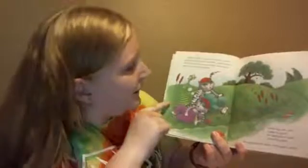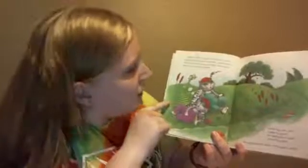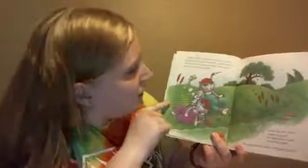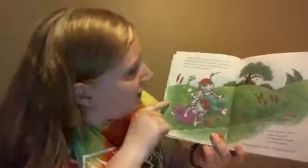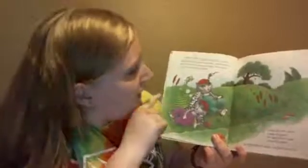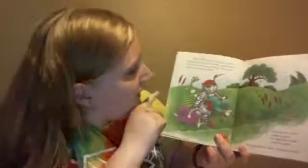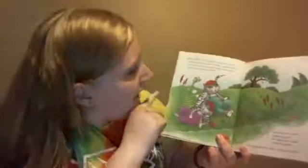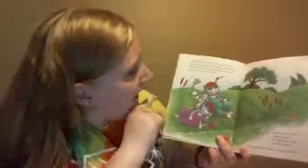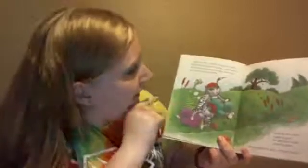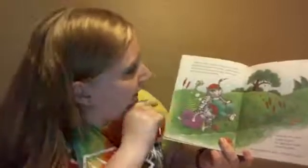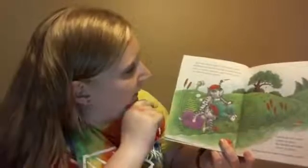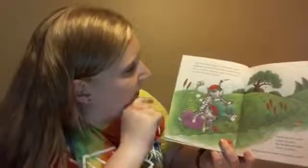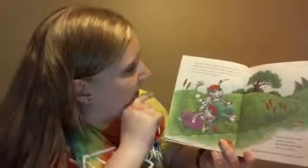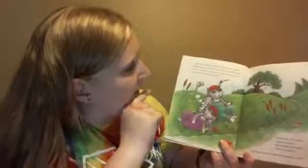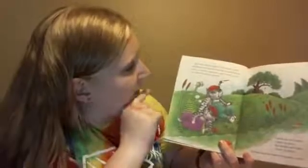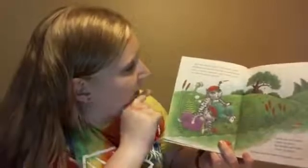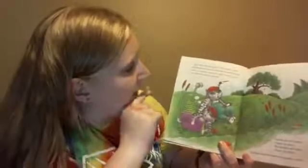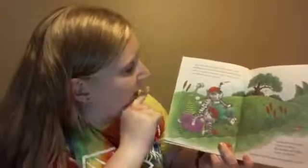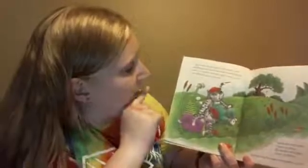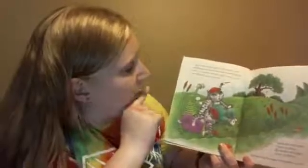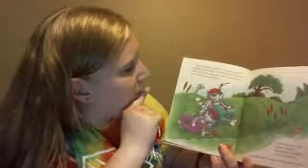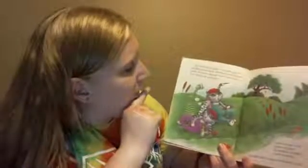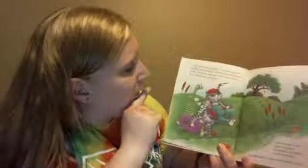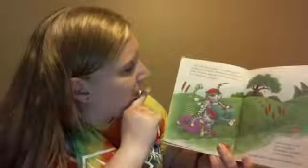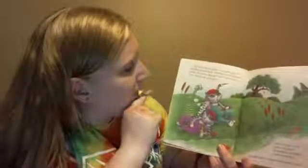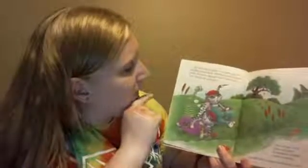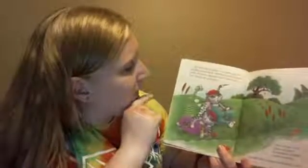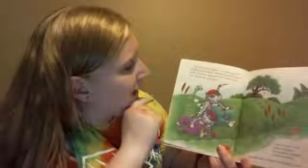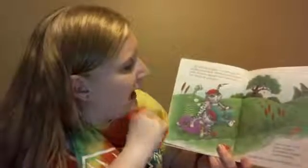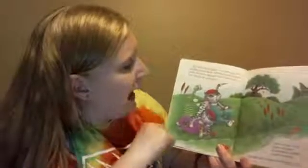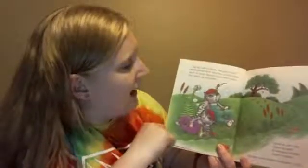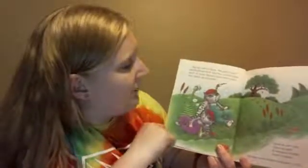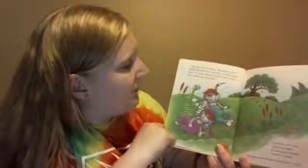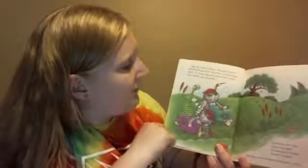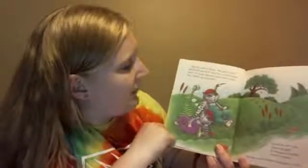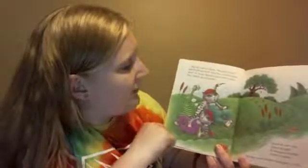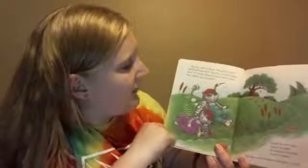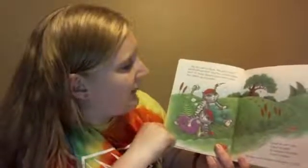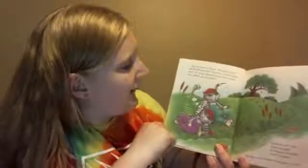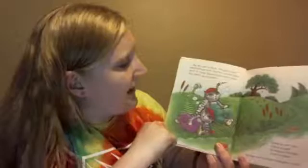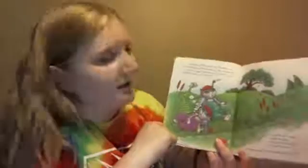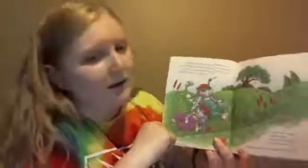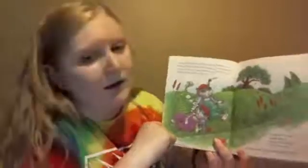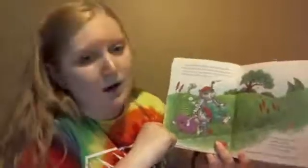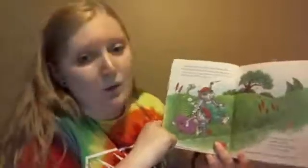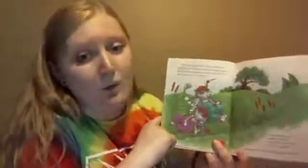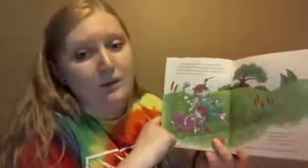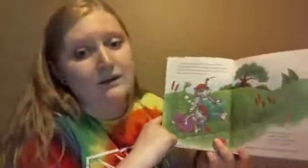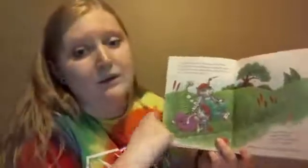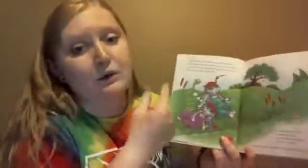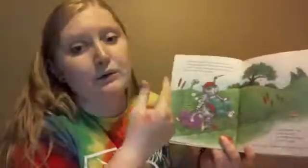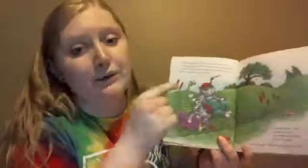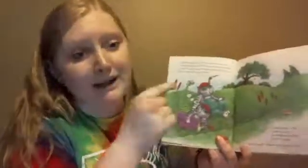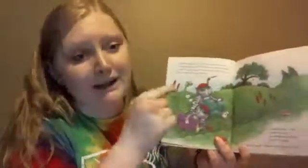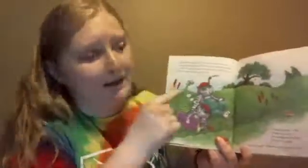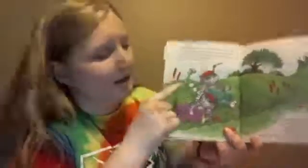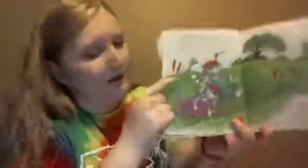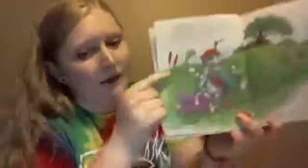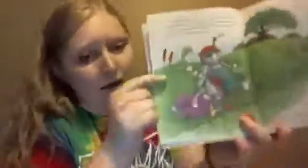Hush. And they wanted green paint, of course, because nearly every place they liked to go was green. Do